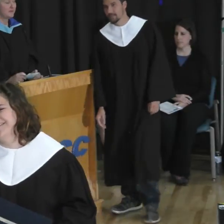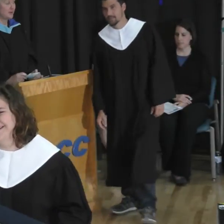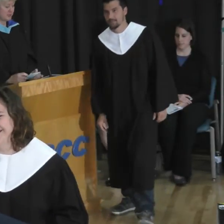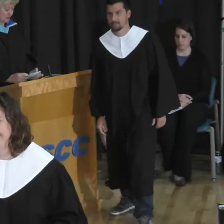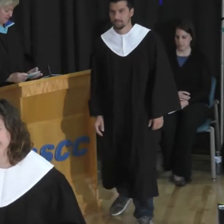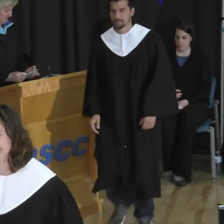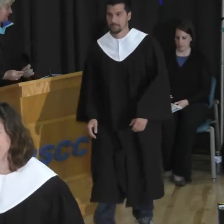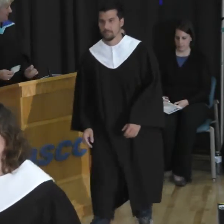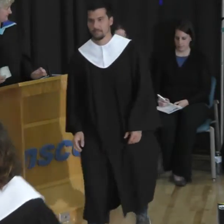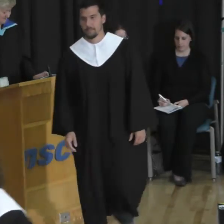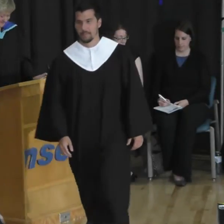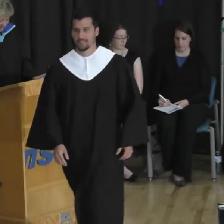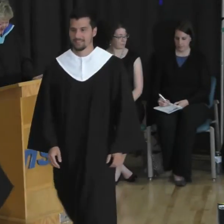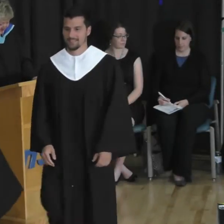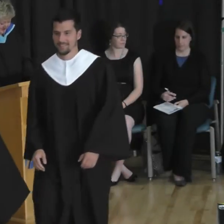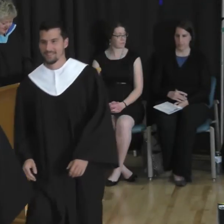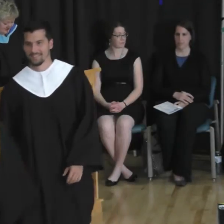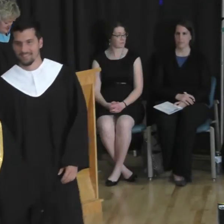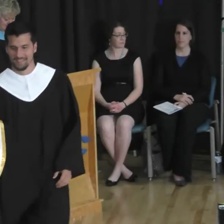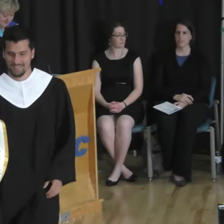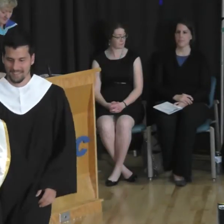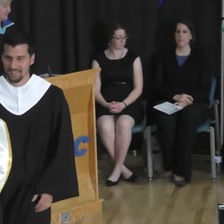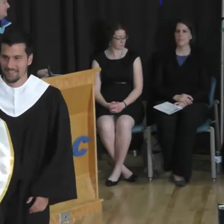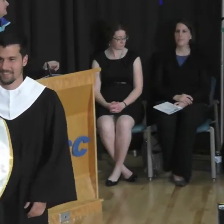Tyler Fraser.